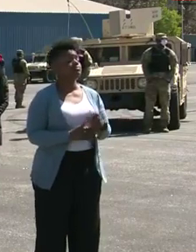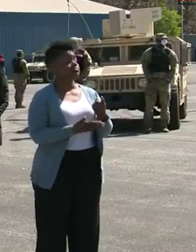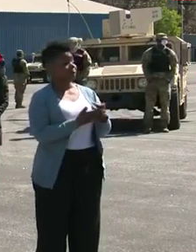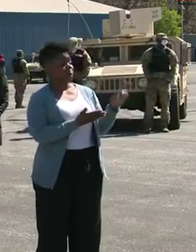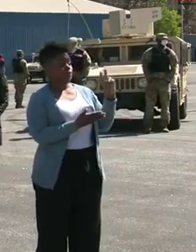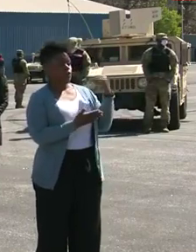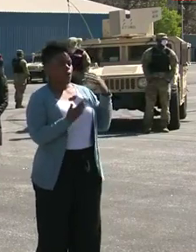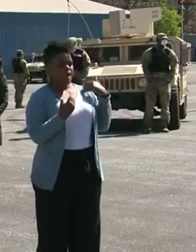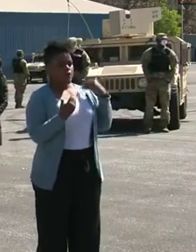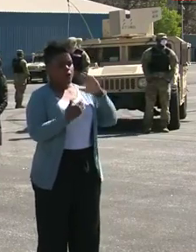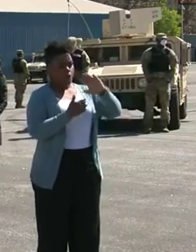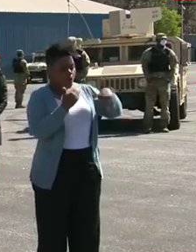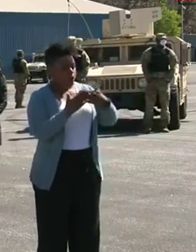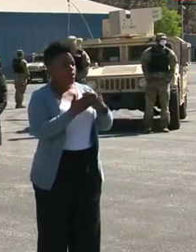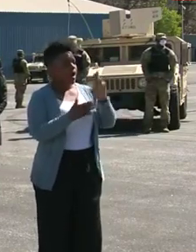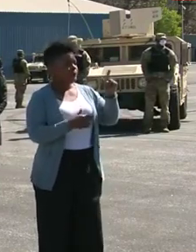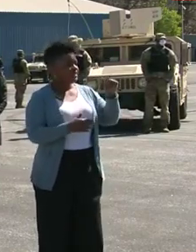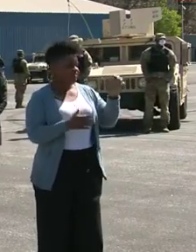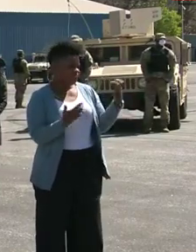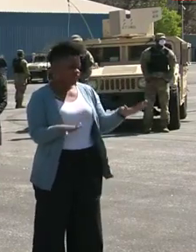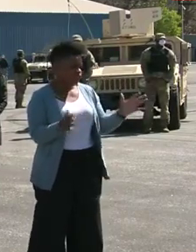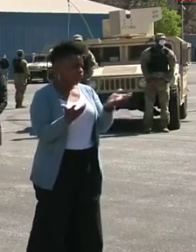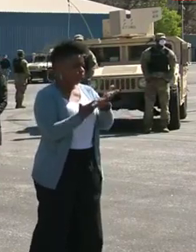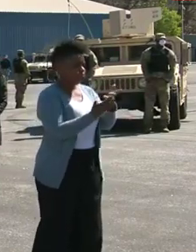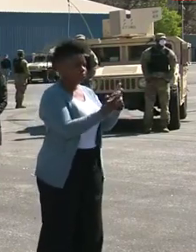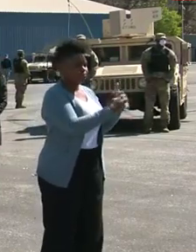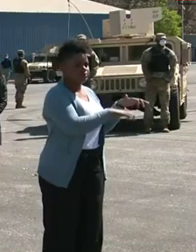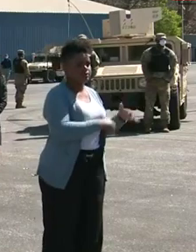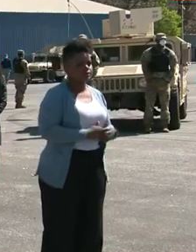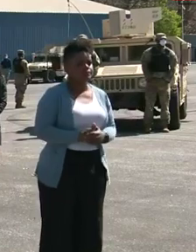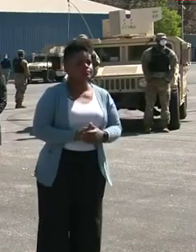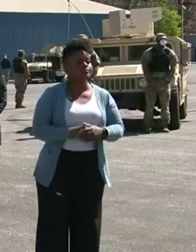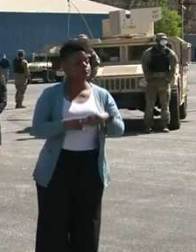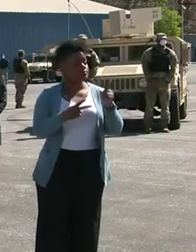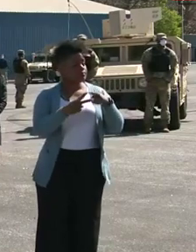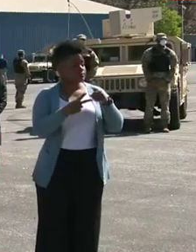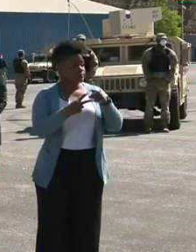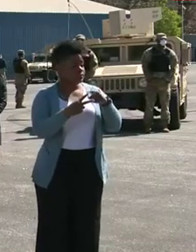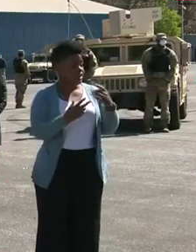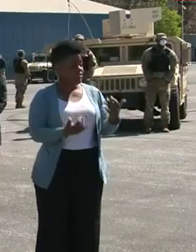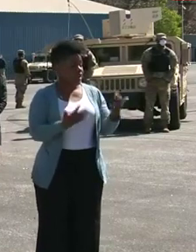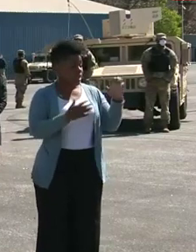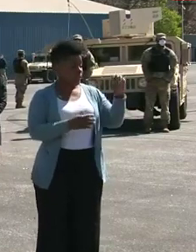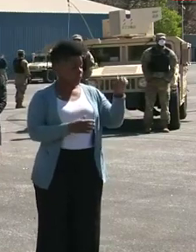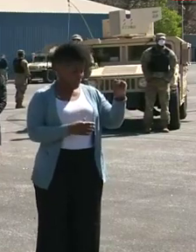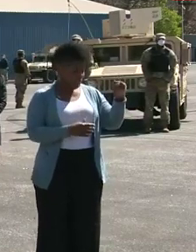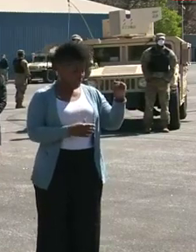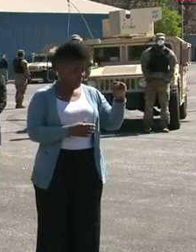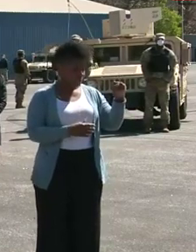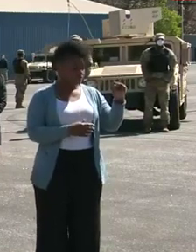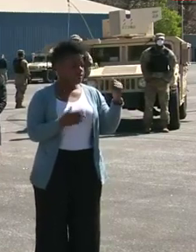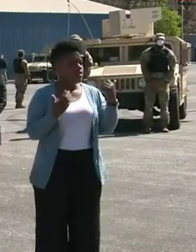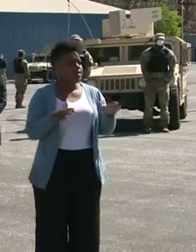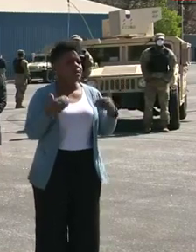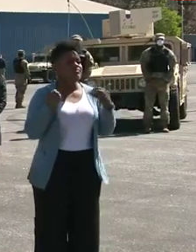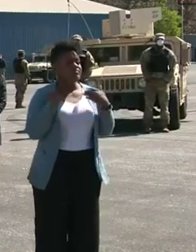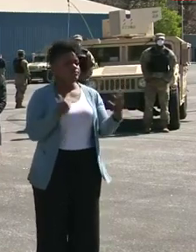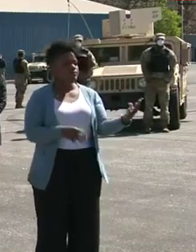mention the two agencies that you specifically referenced. So Fire EMS has 4 24-hour